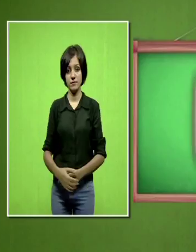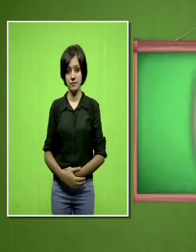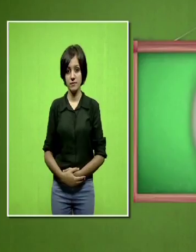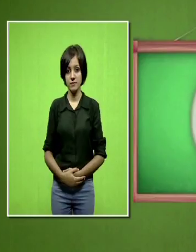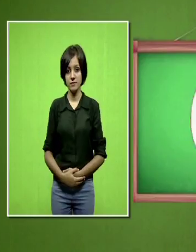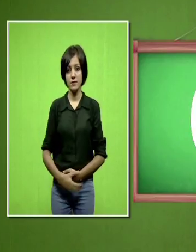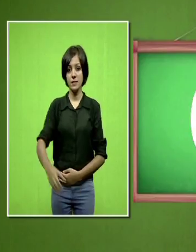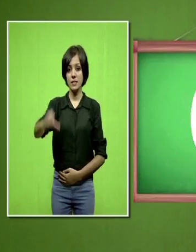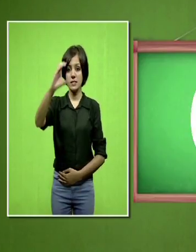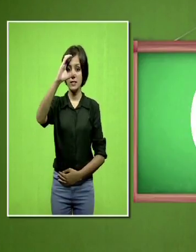C,